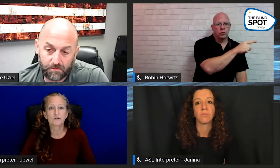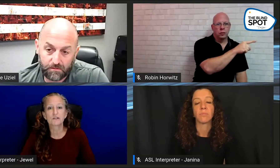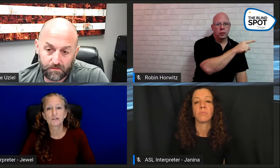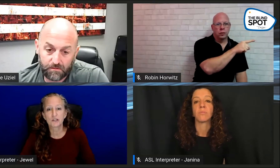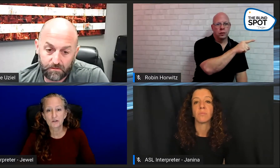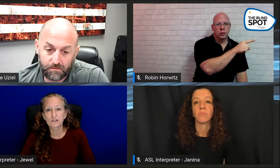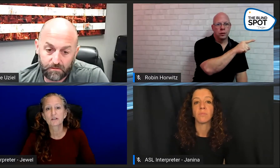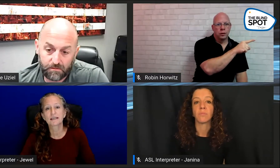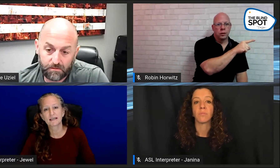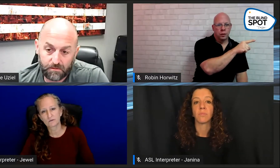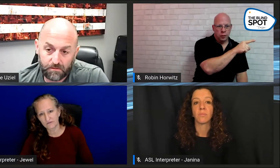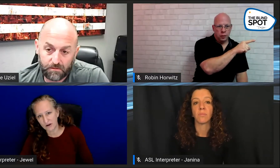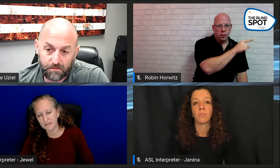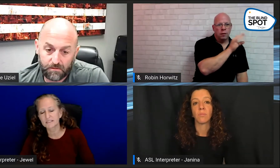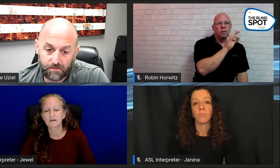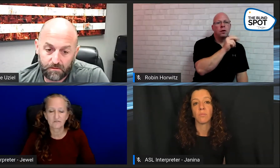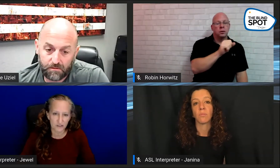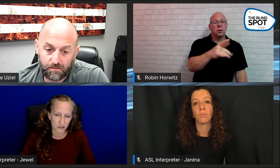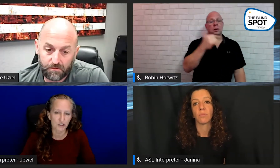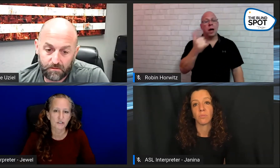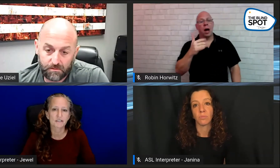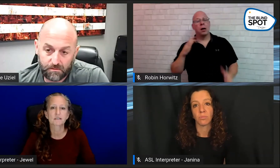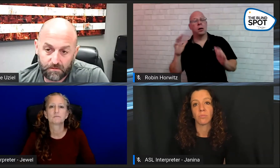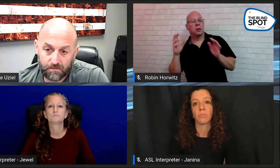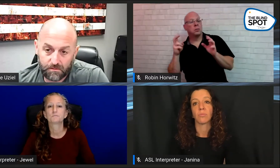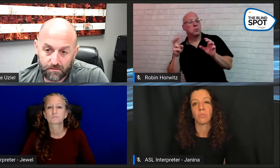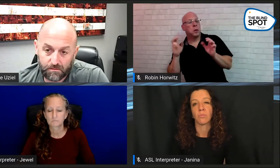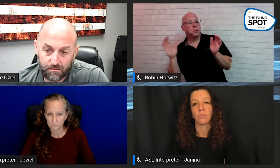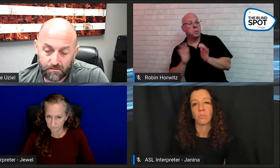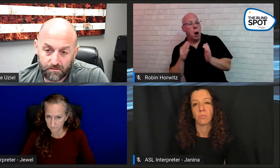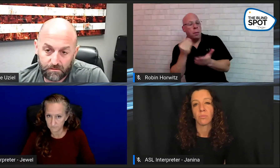traders usually focus on futures.